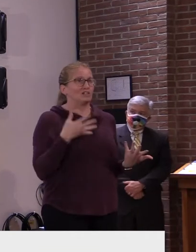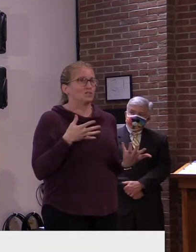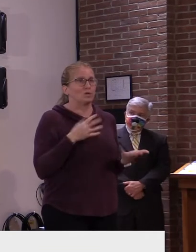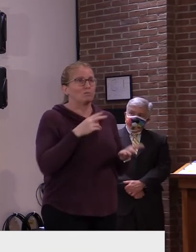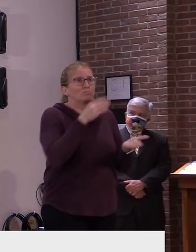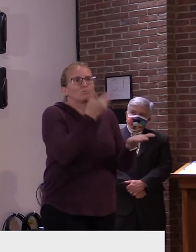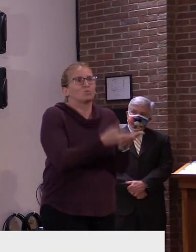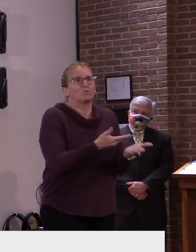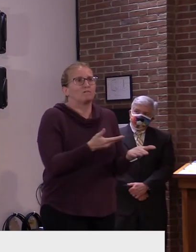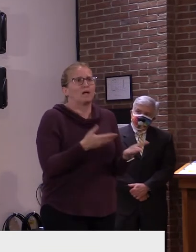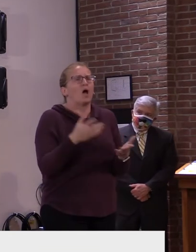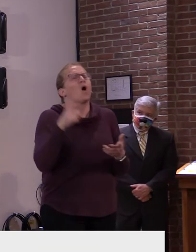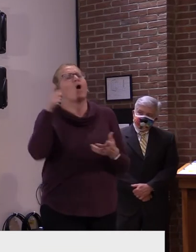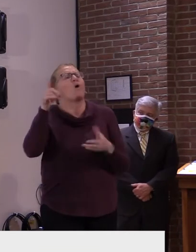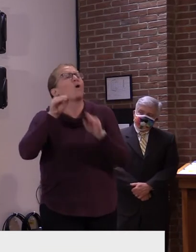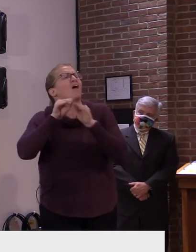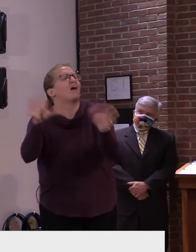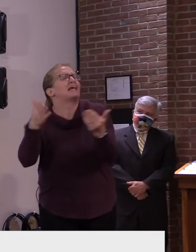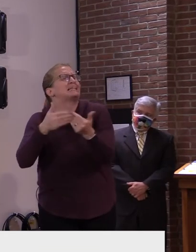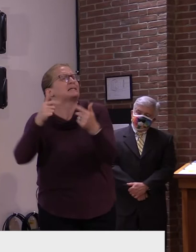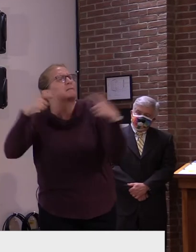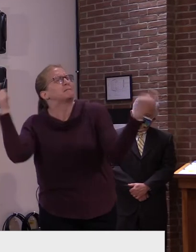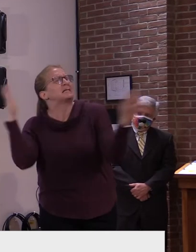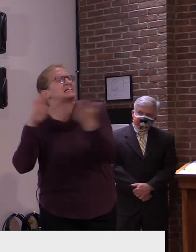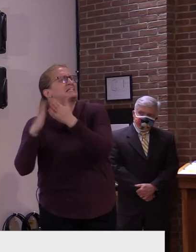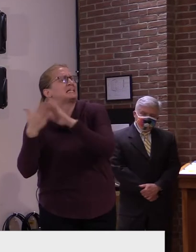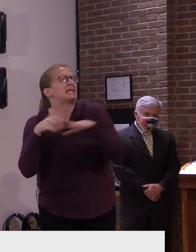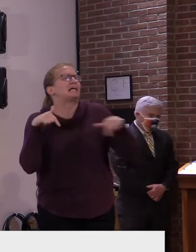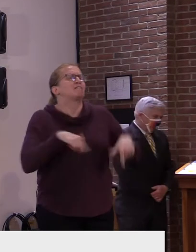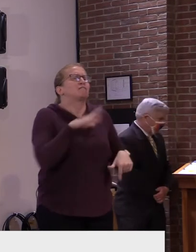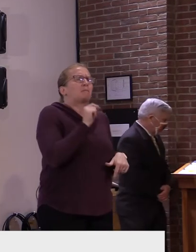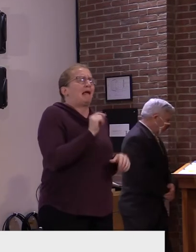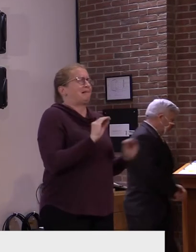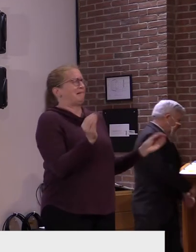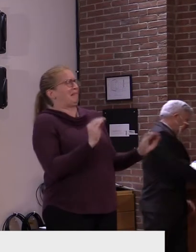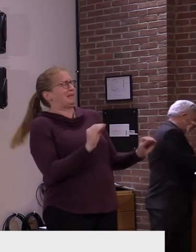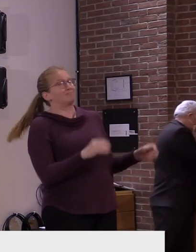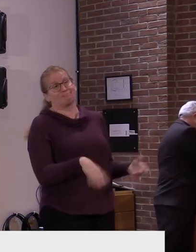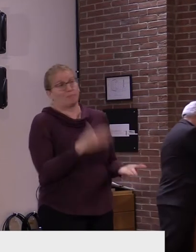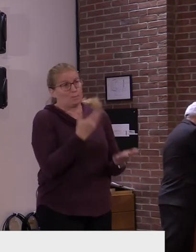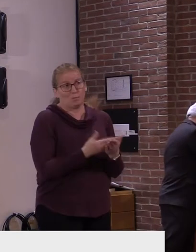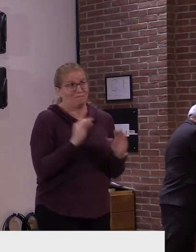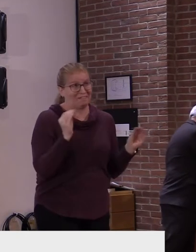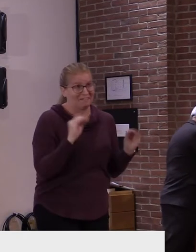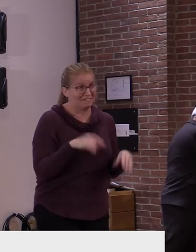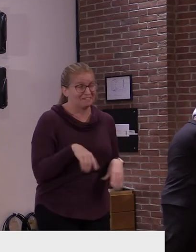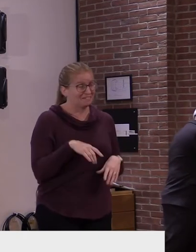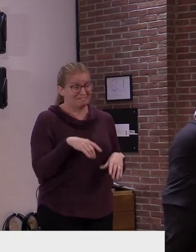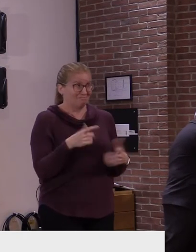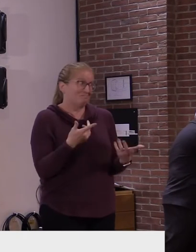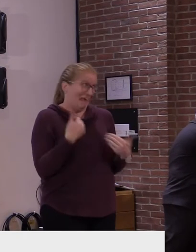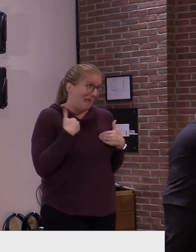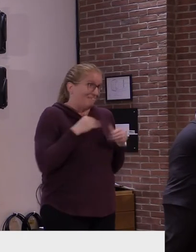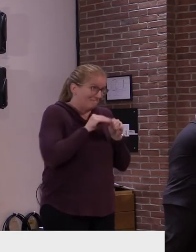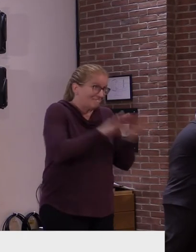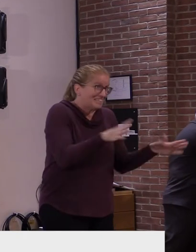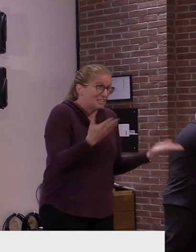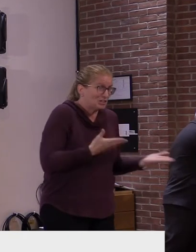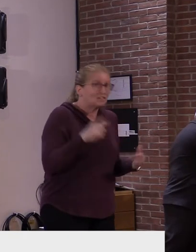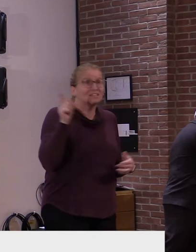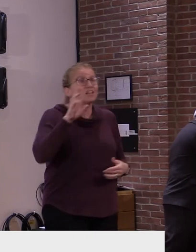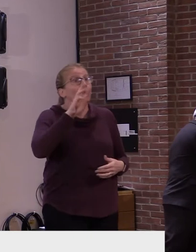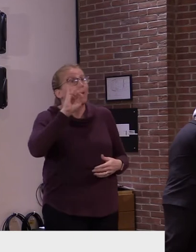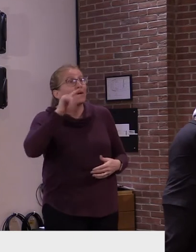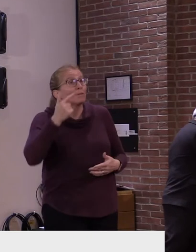and wyoming we would also regard as a very rural place yet they're having their astounding numbers of